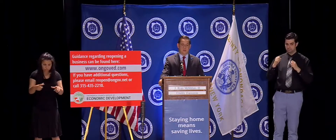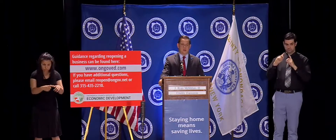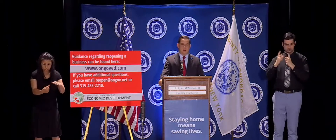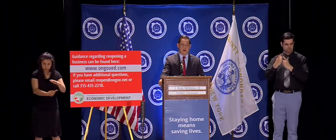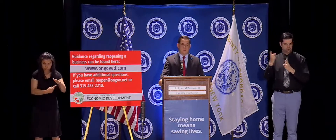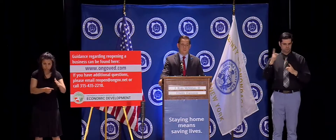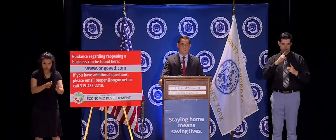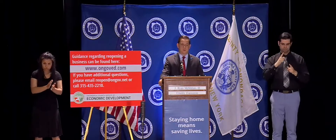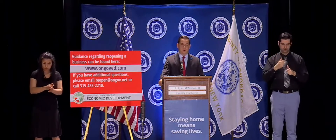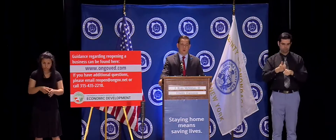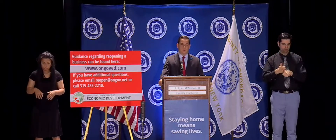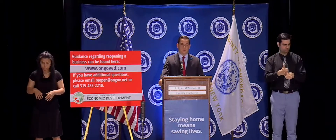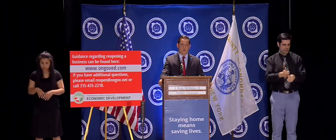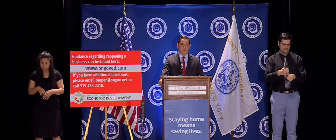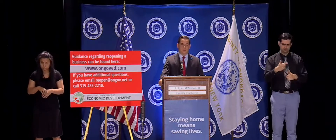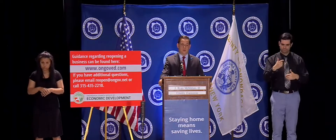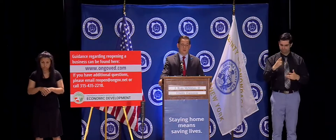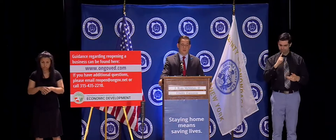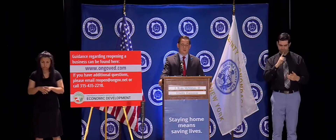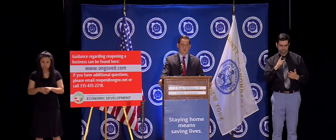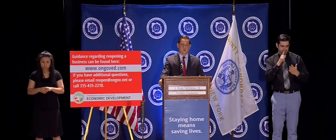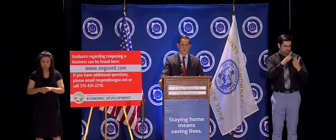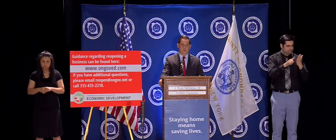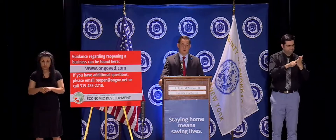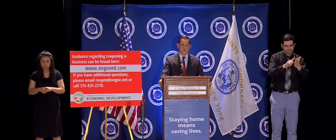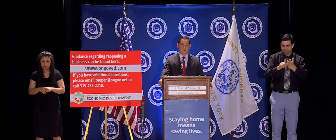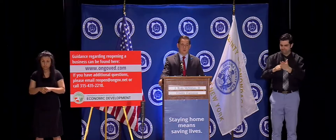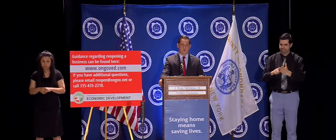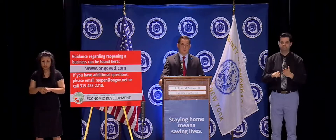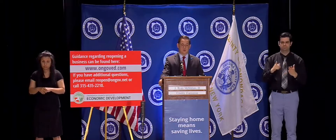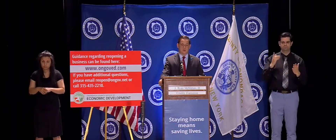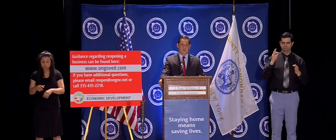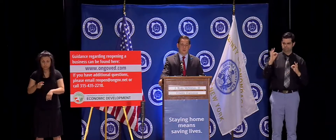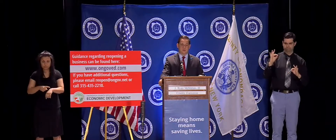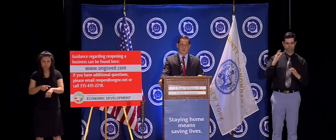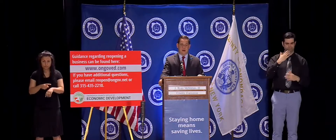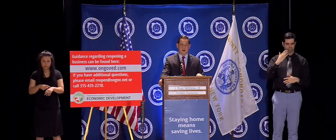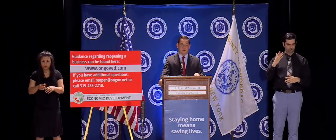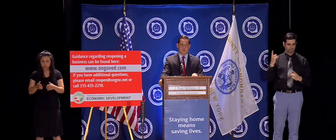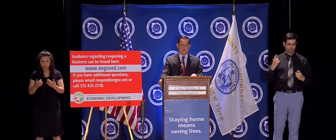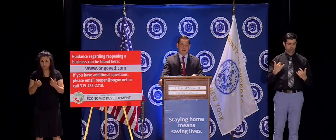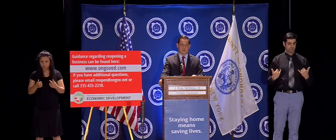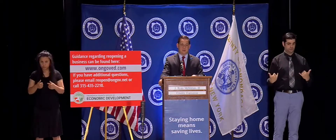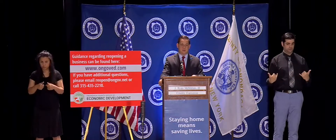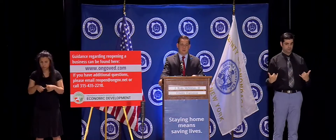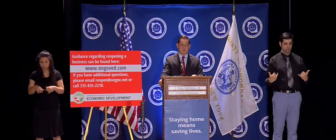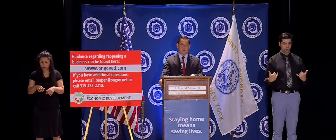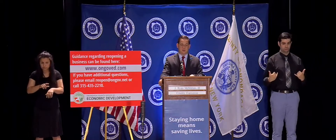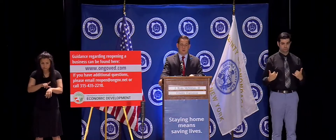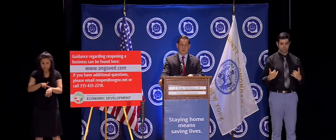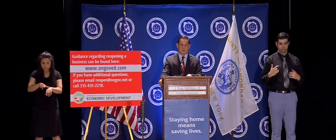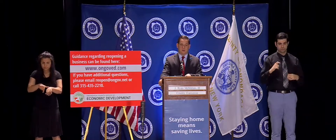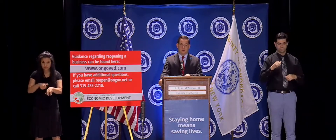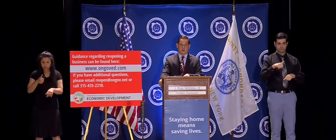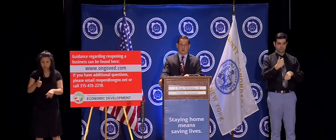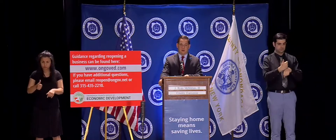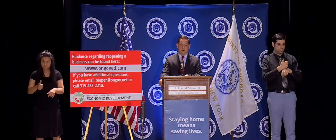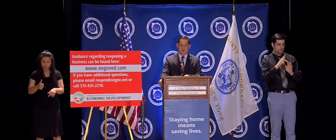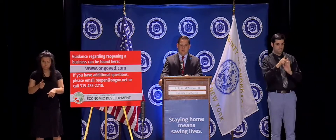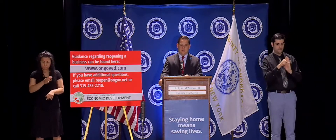jeopardy. So we need to do things and make policies that continue to make the public